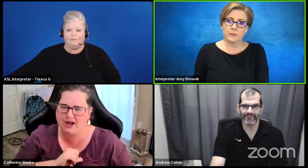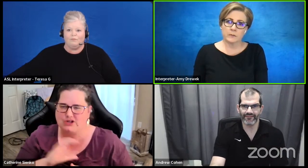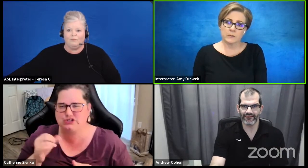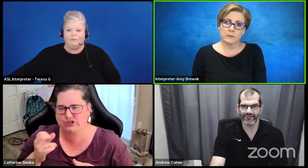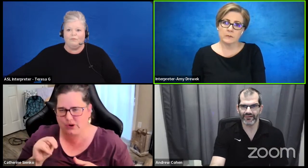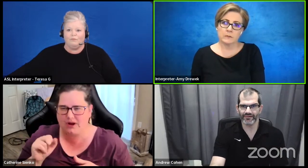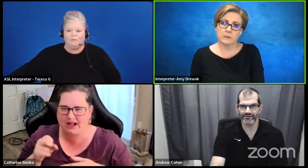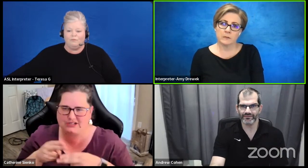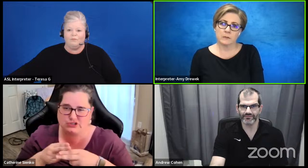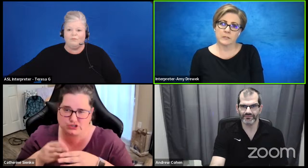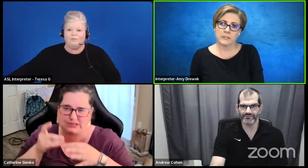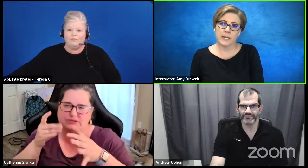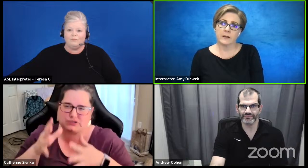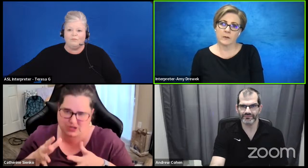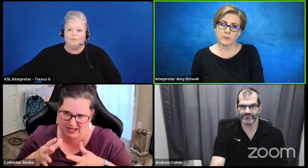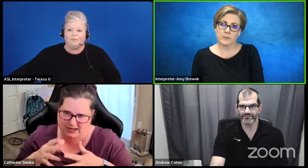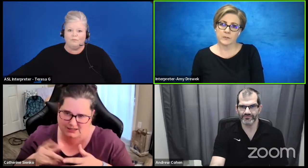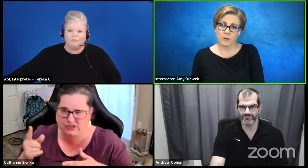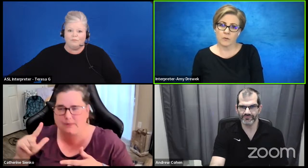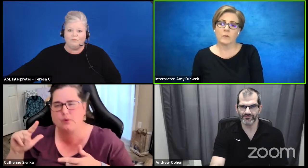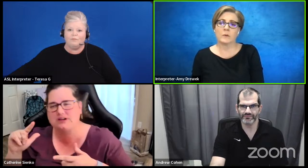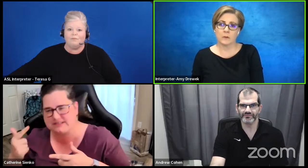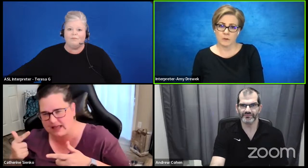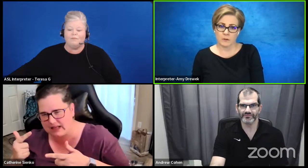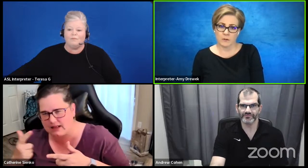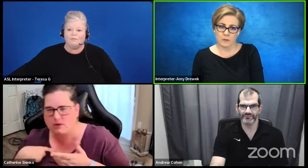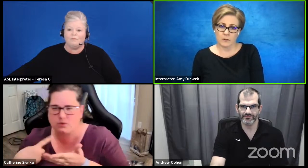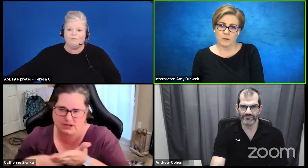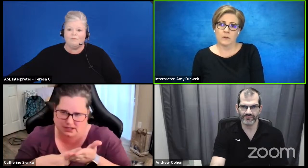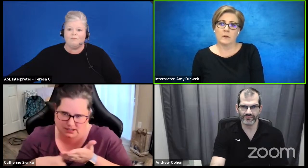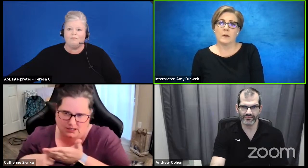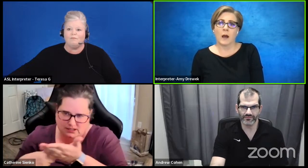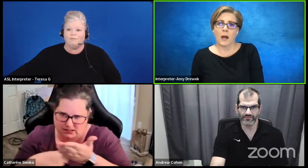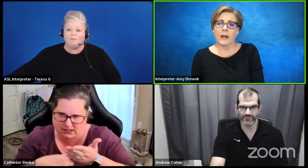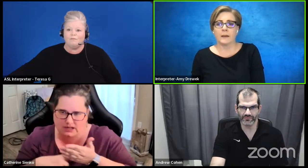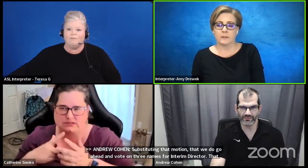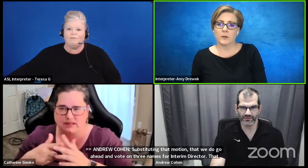This is Commissioner Stanko. So